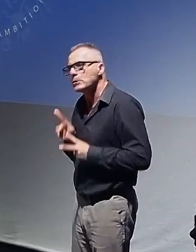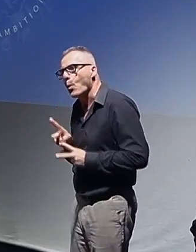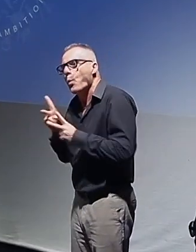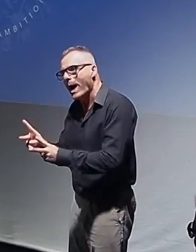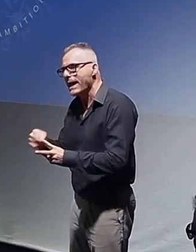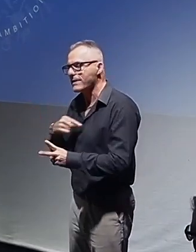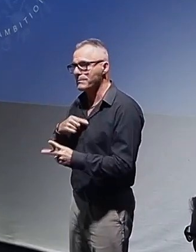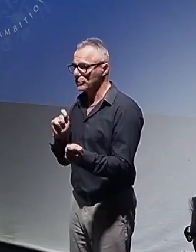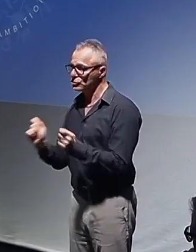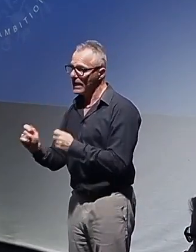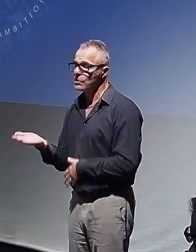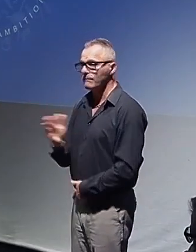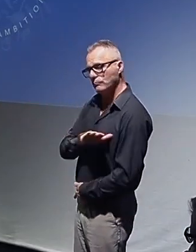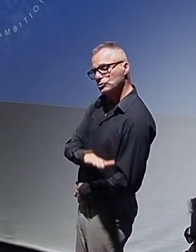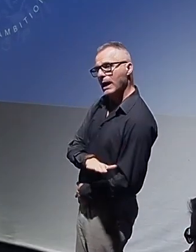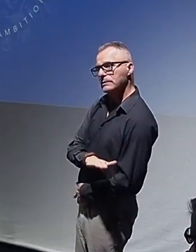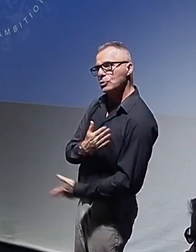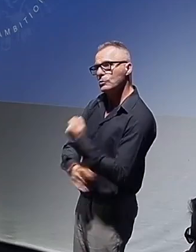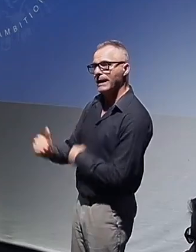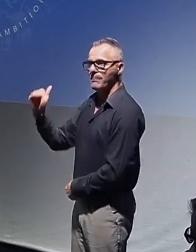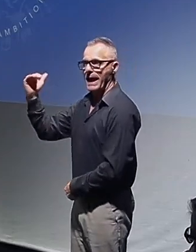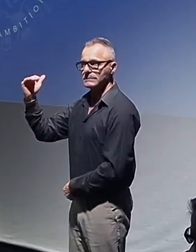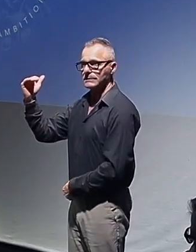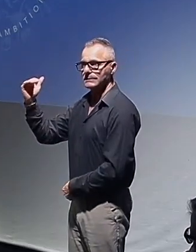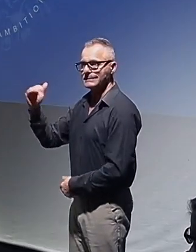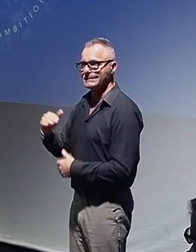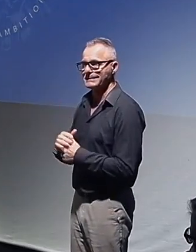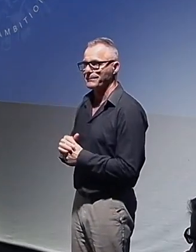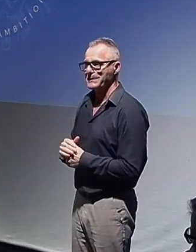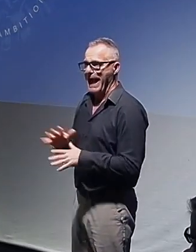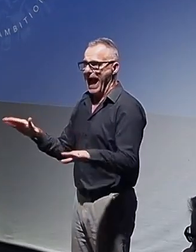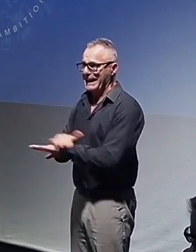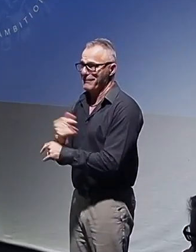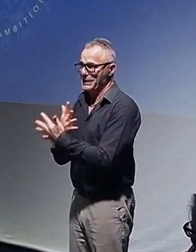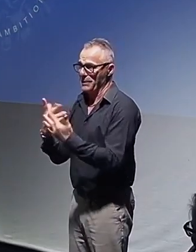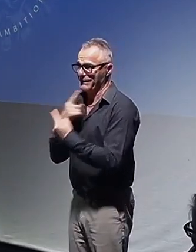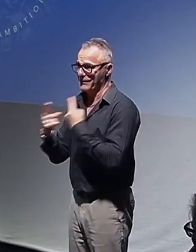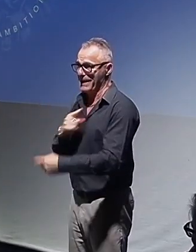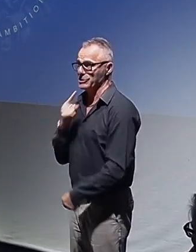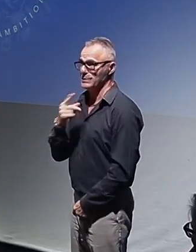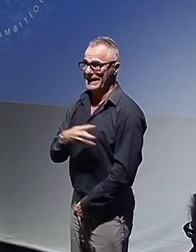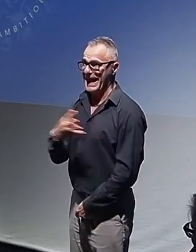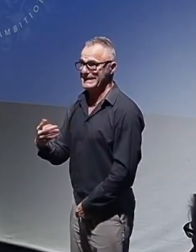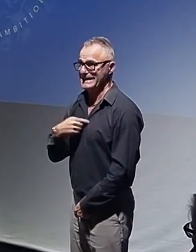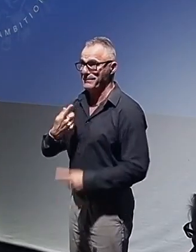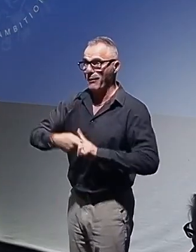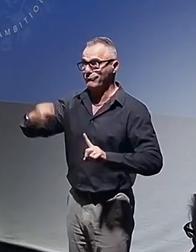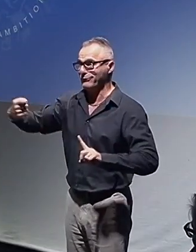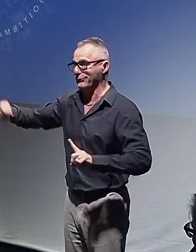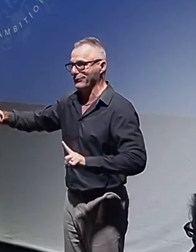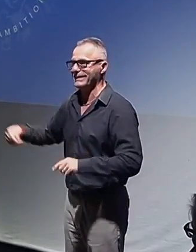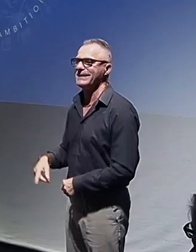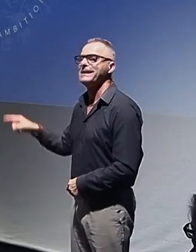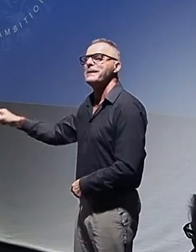to transition from kid to adult. I've covered a lot there. You just said Essex. Essex, yeah. Right. I was